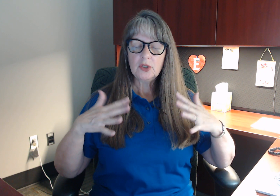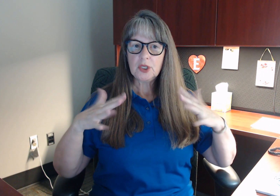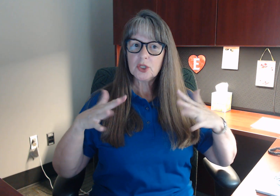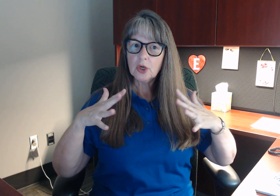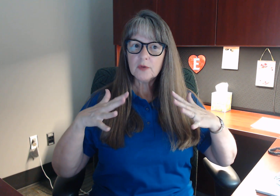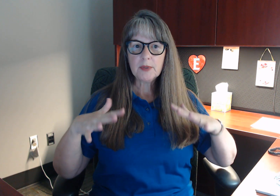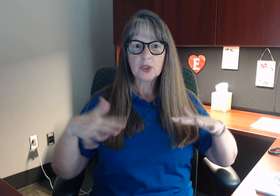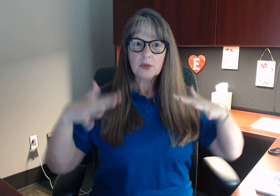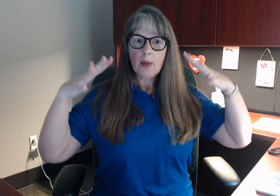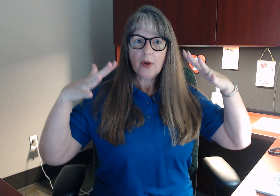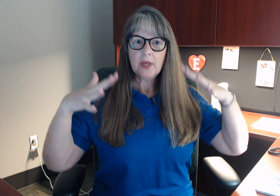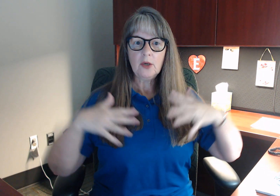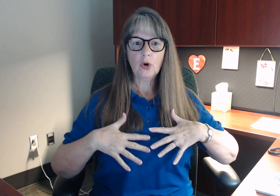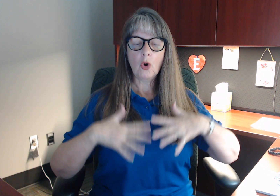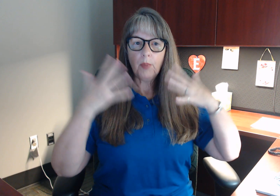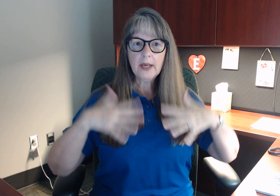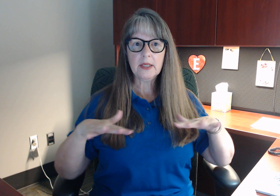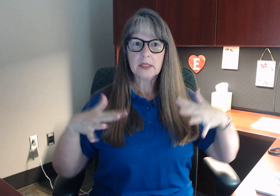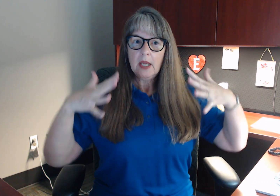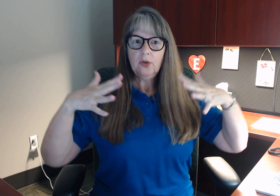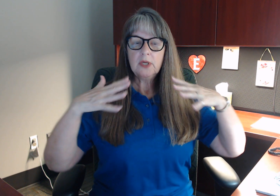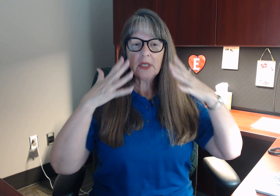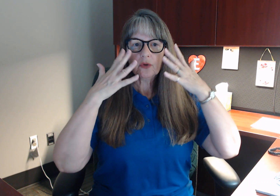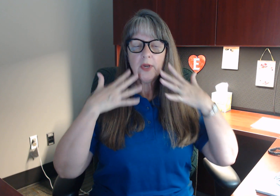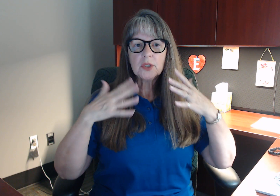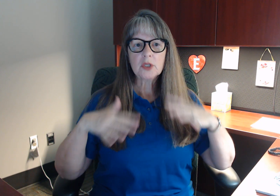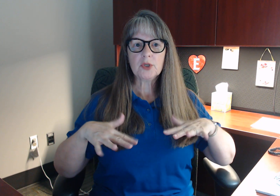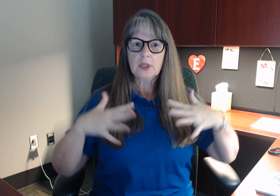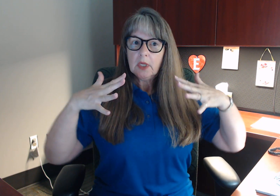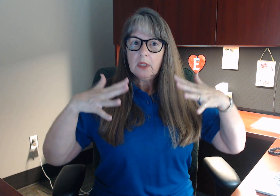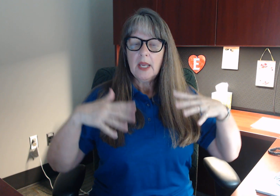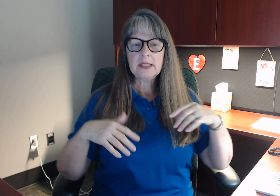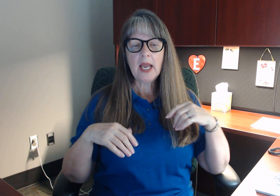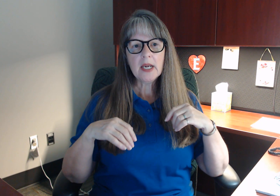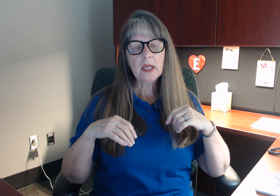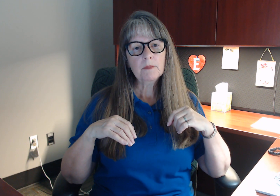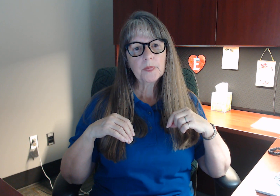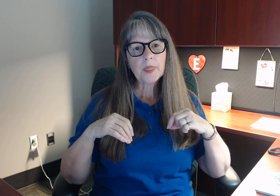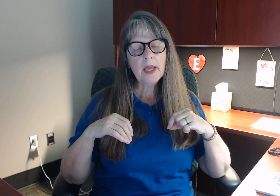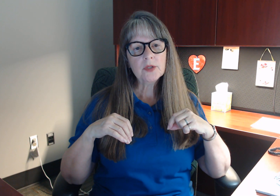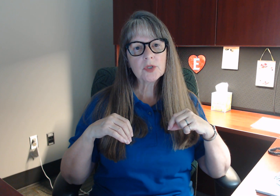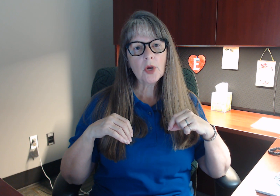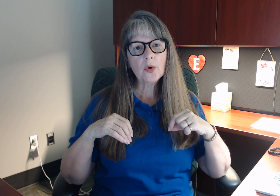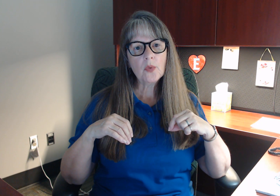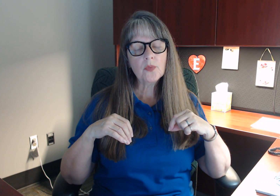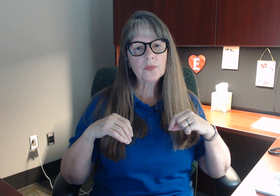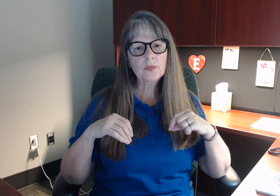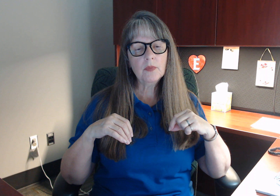does nervous, but she goes up with it, and her whole body does, and you can see her facial expression, anxiety. And so